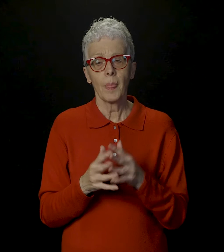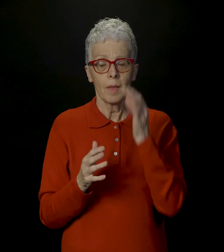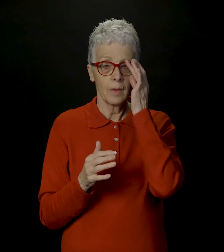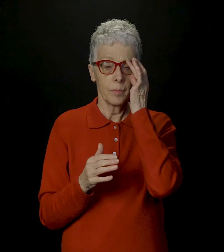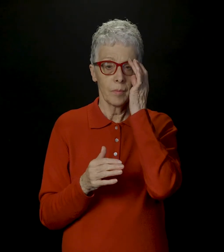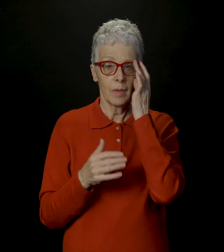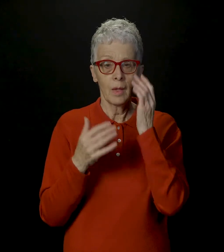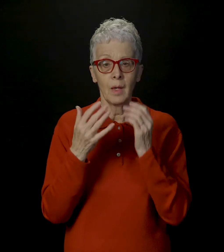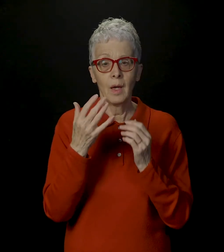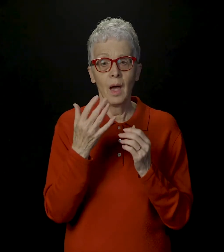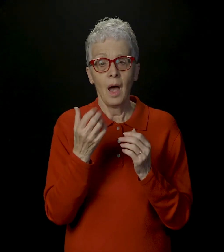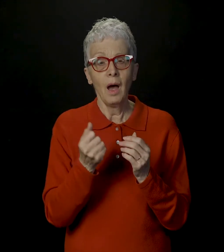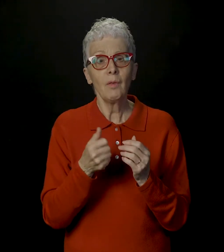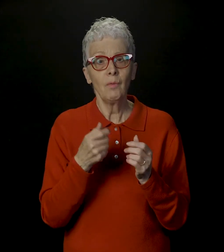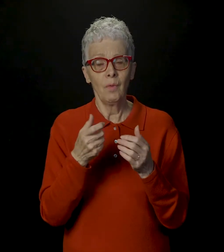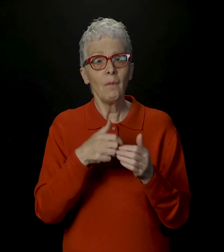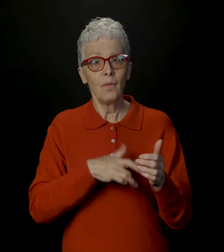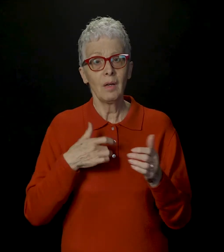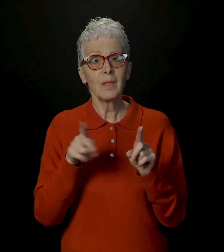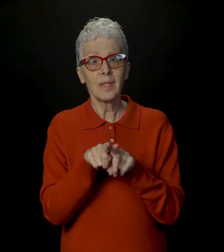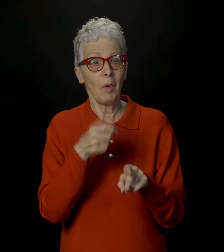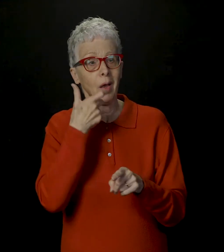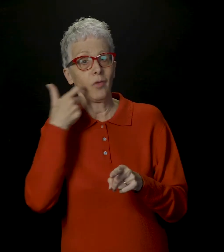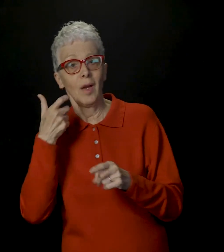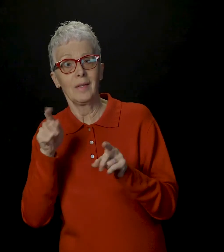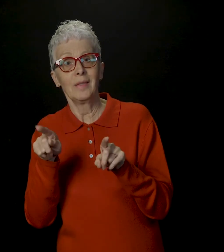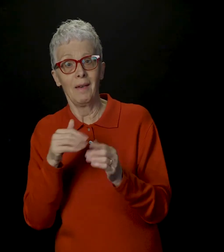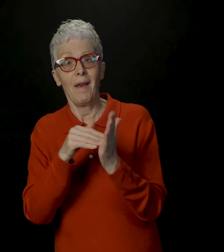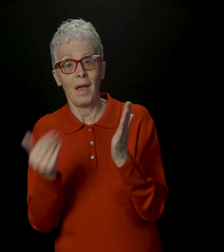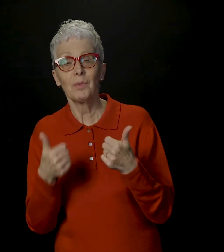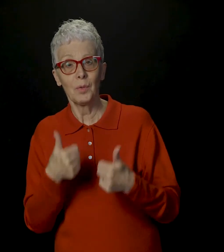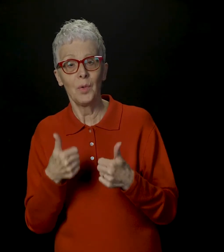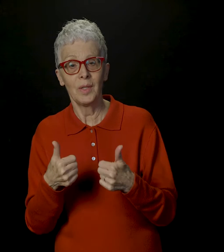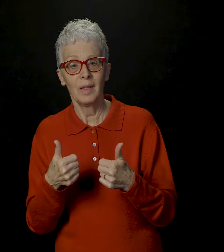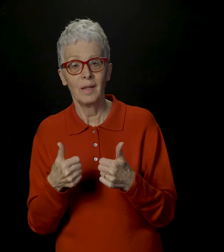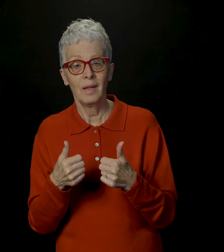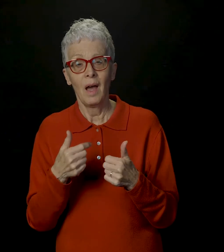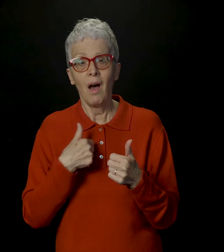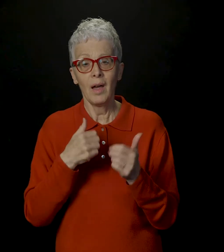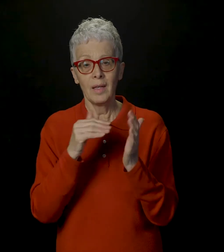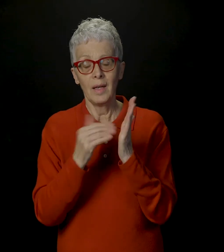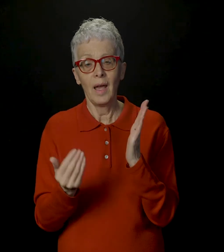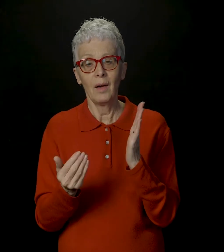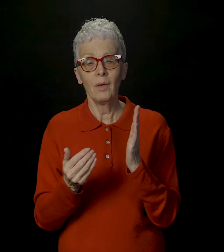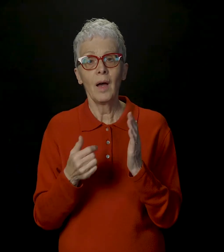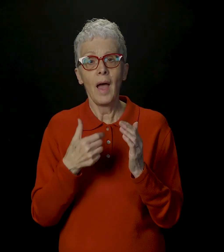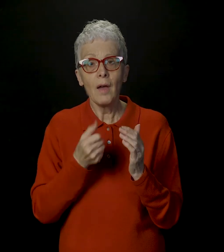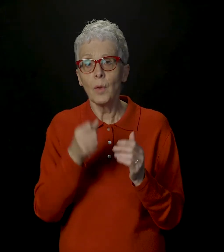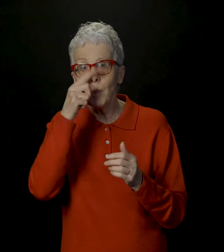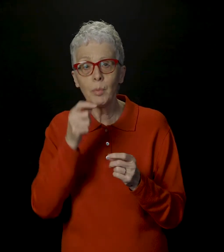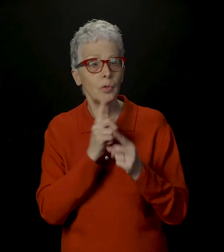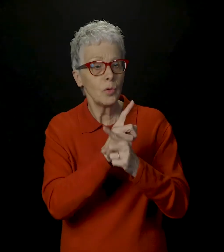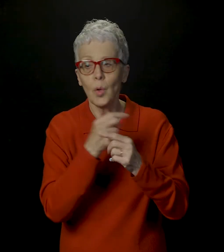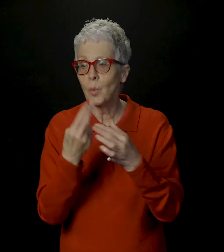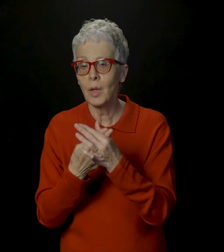It's almost like Coming here is an addiction In a way Which is really weird But it's just good To have that outlet And have someone To talk to